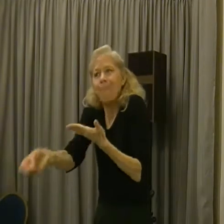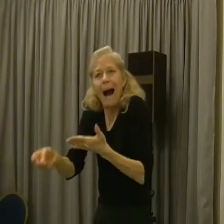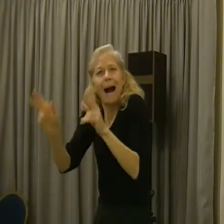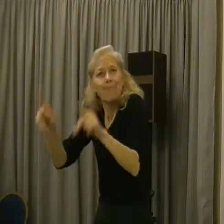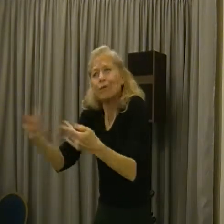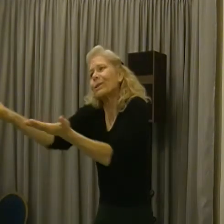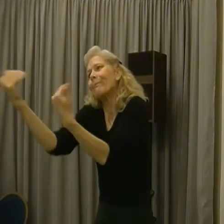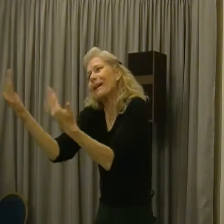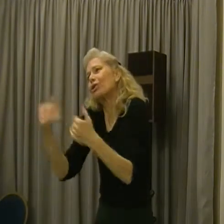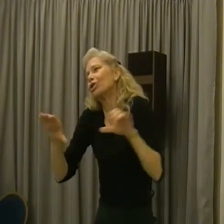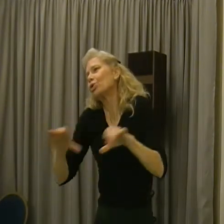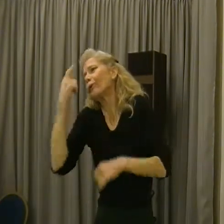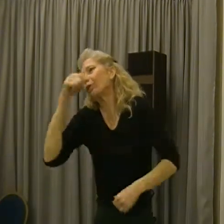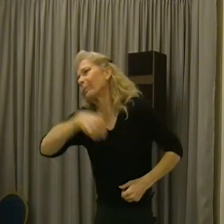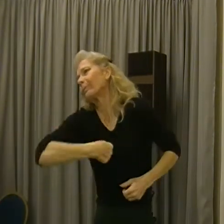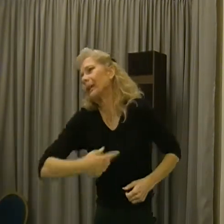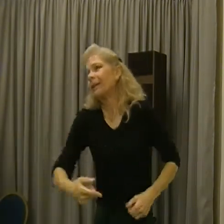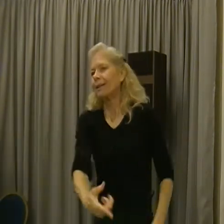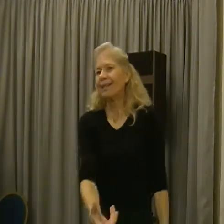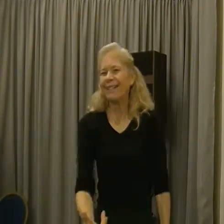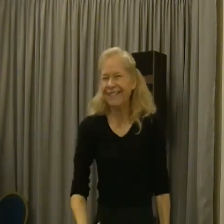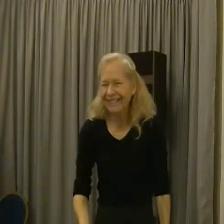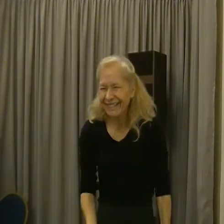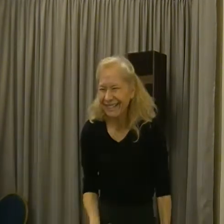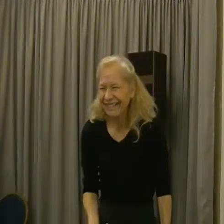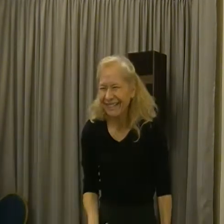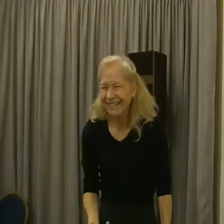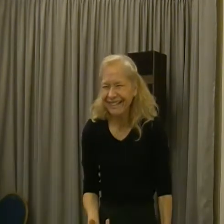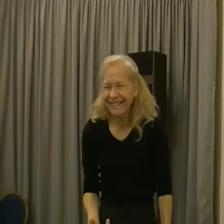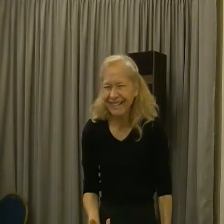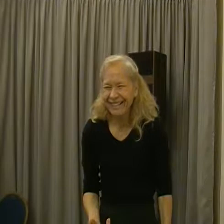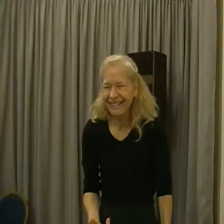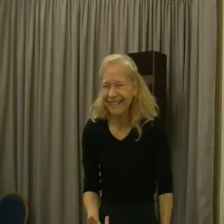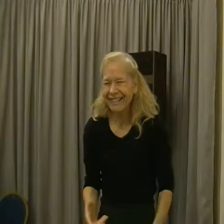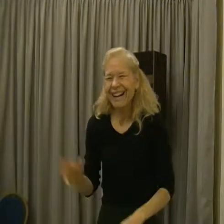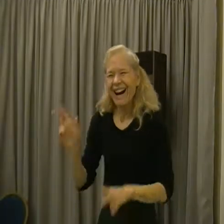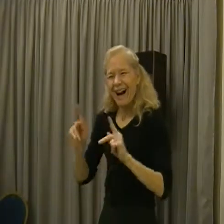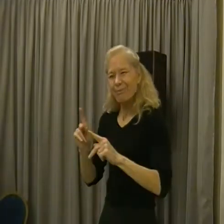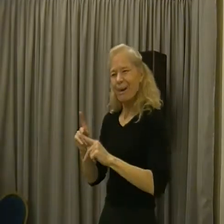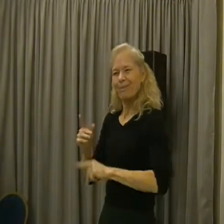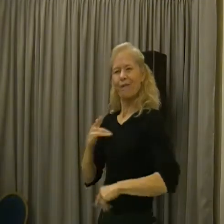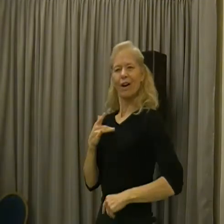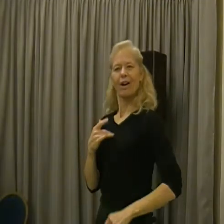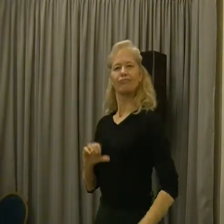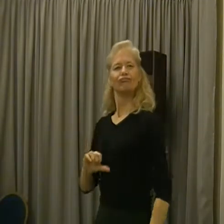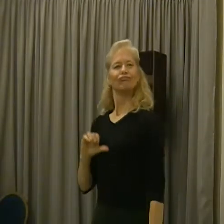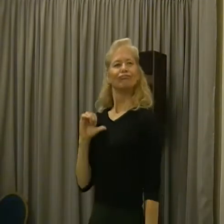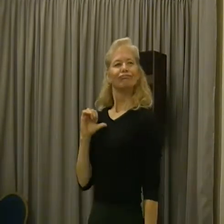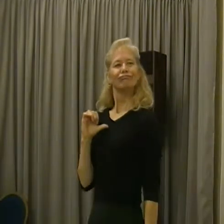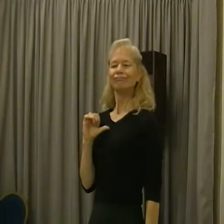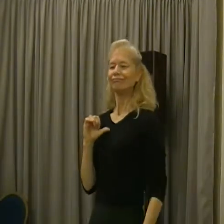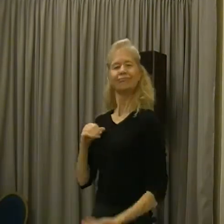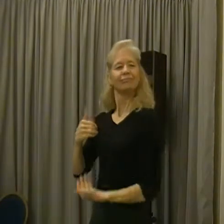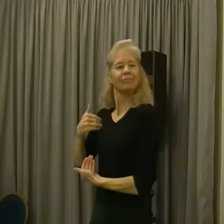somebody, what might be the temptation to glory in that? We get what? We get proud, don't we? We